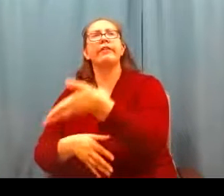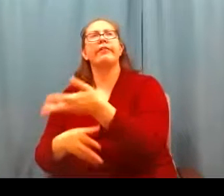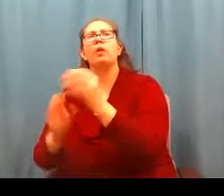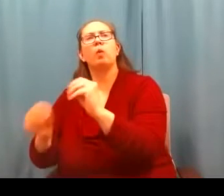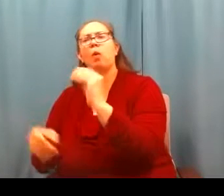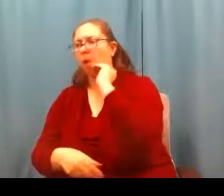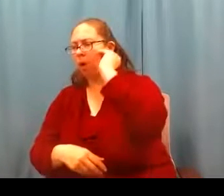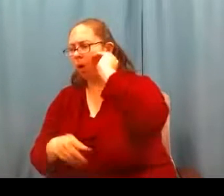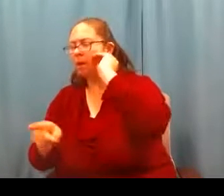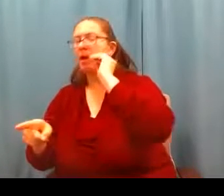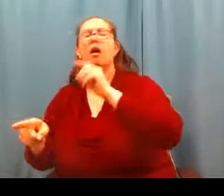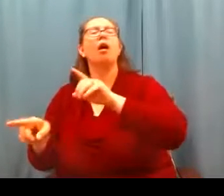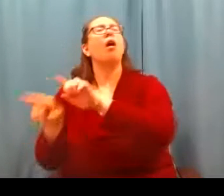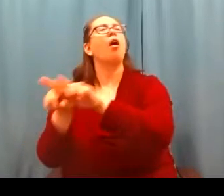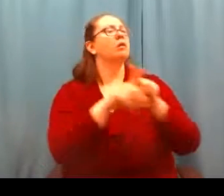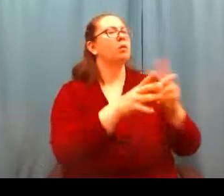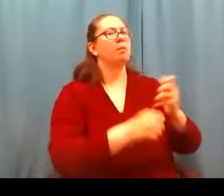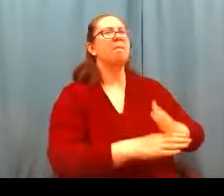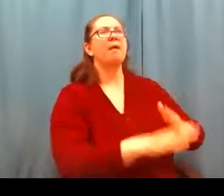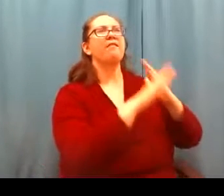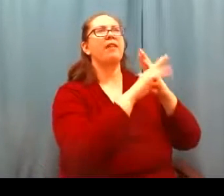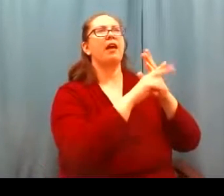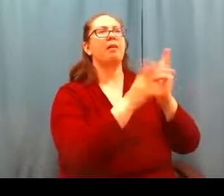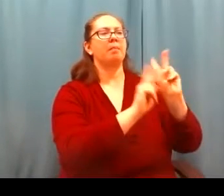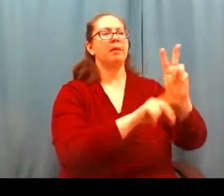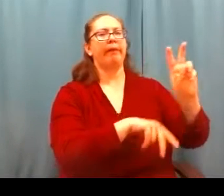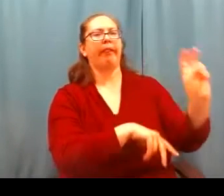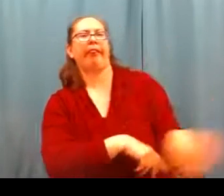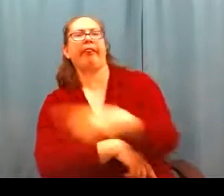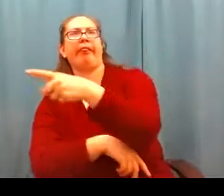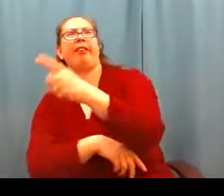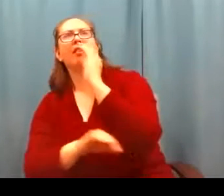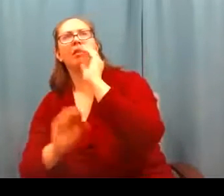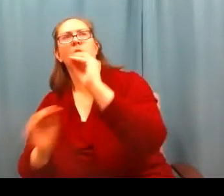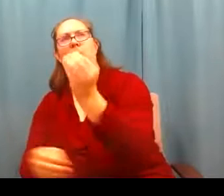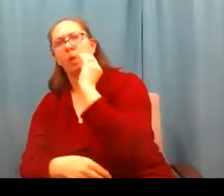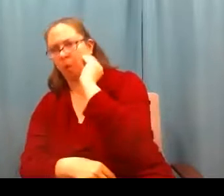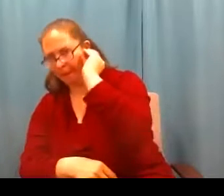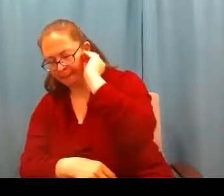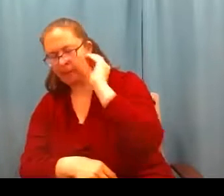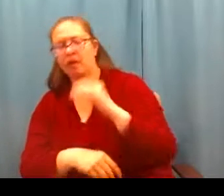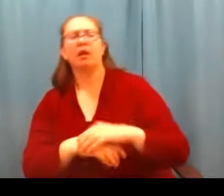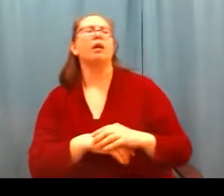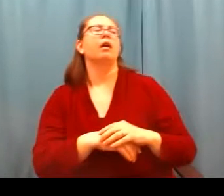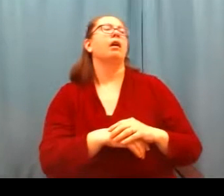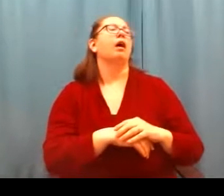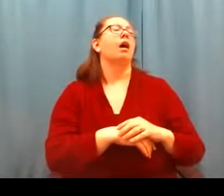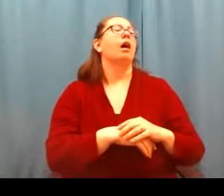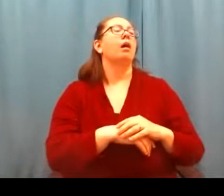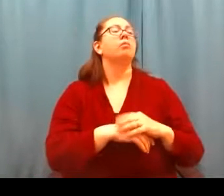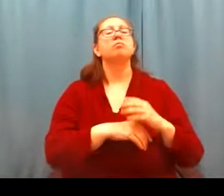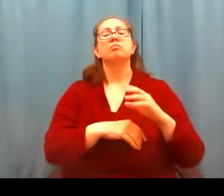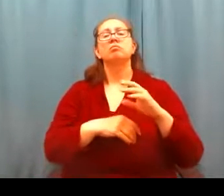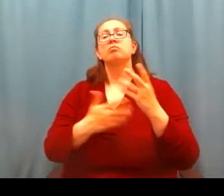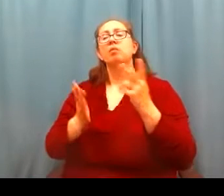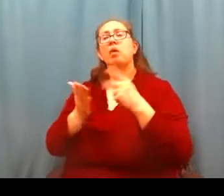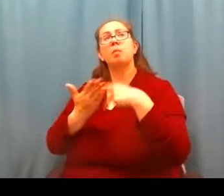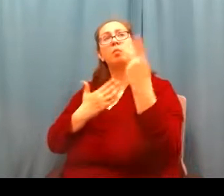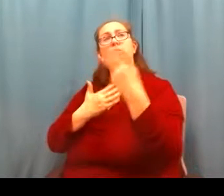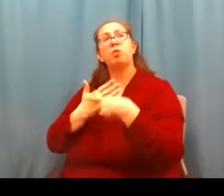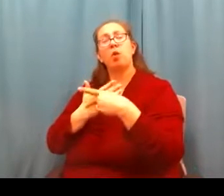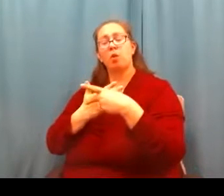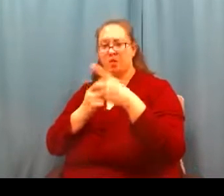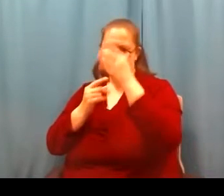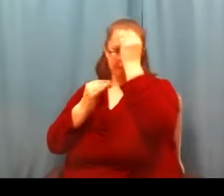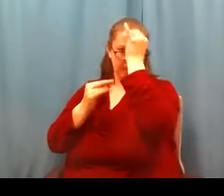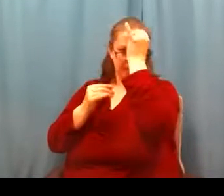trying to prevent people from being on the street. Also having programs to help small businesses, or help businesses in general, but